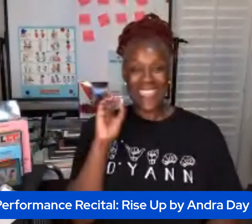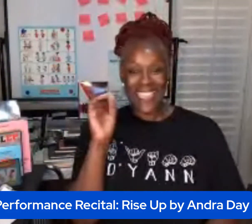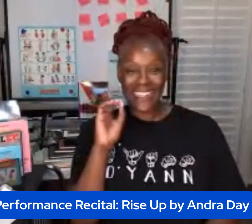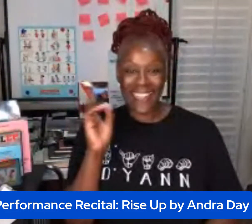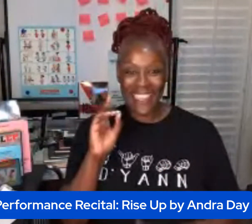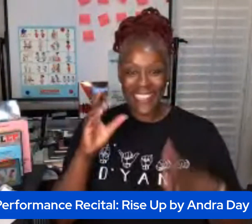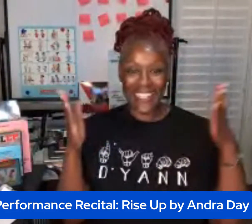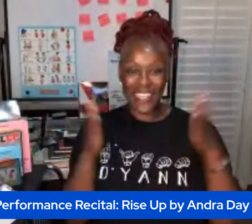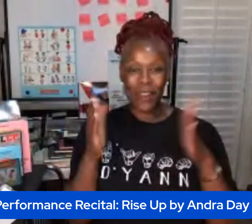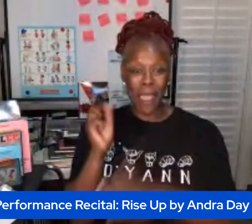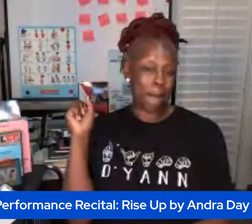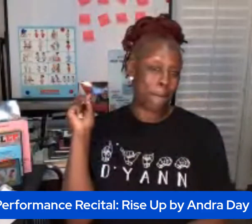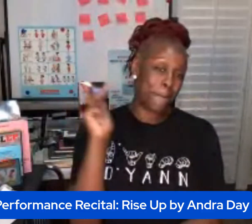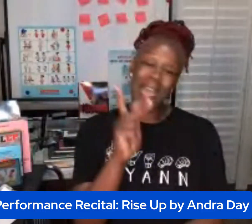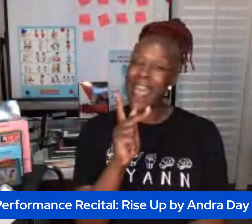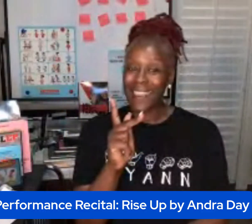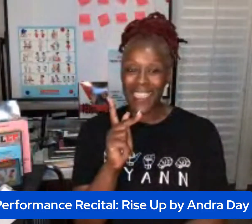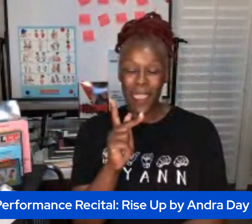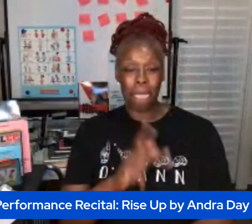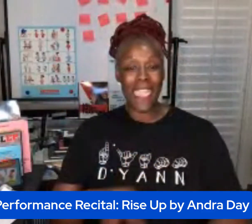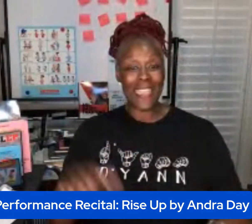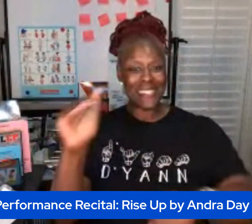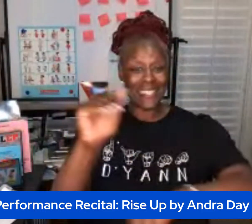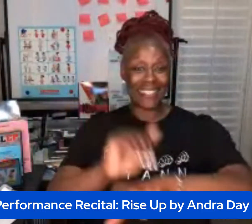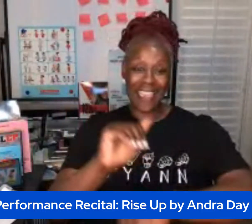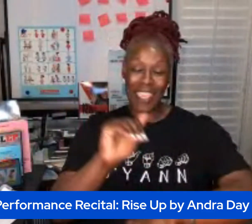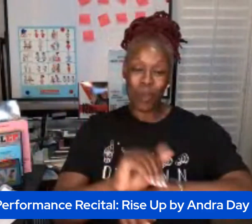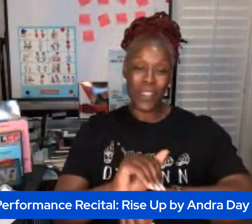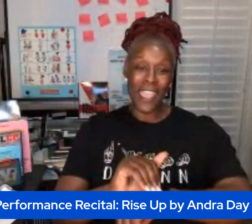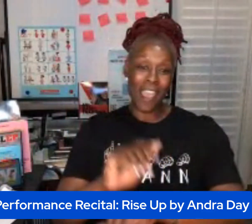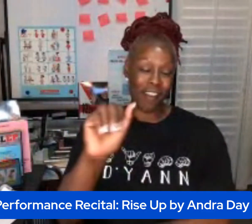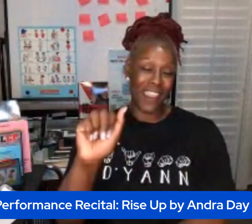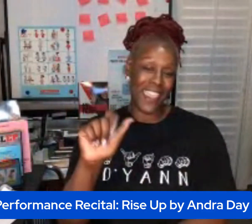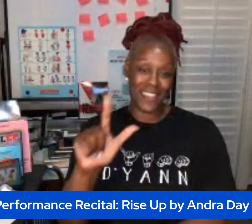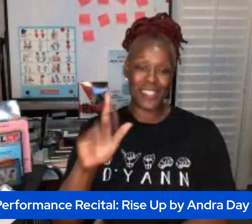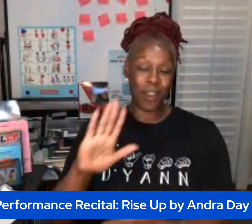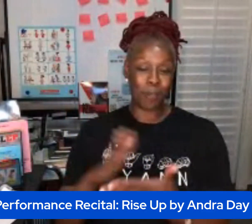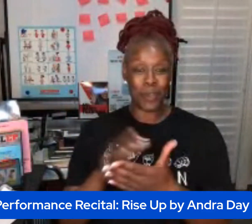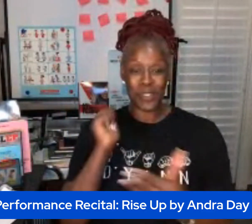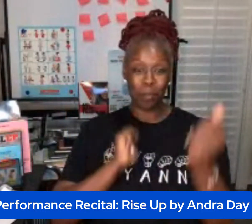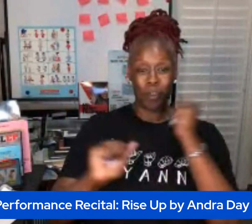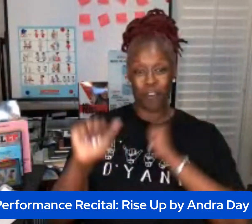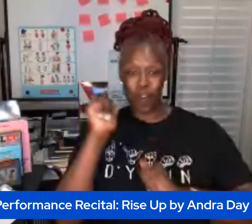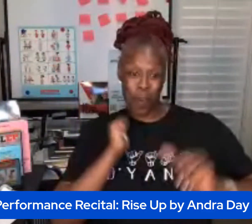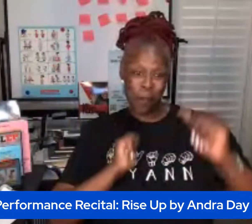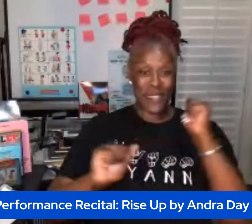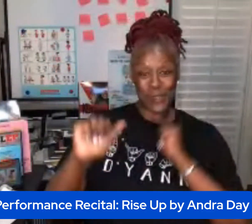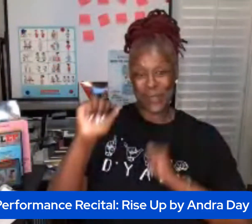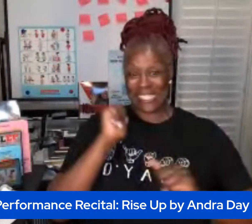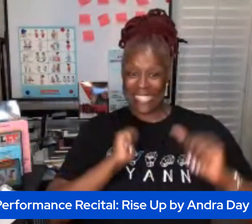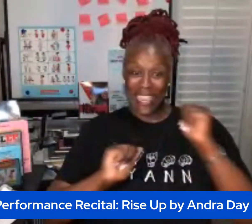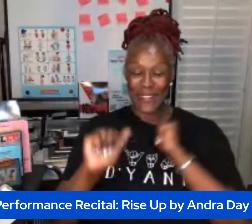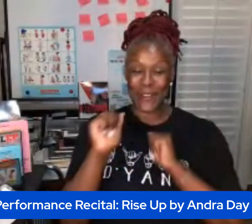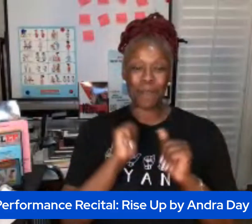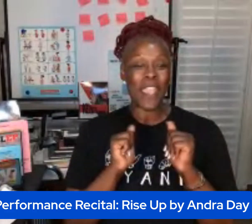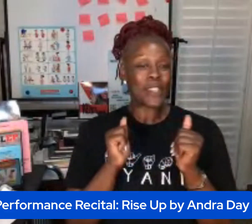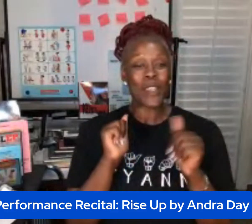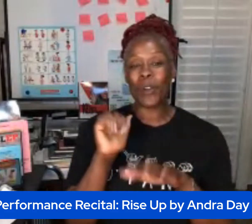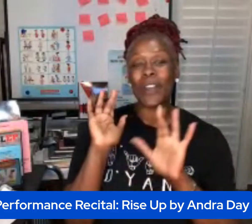Deanne Lane here. I'm back. And tonight we have our ASL Music Performance Recital. So go